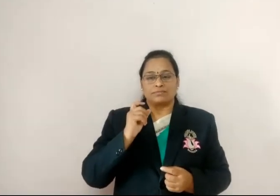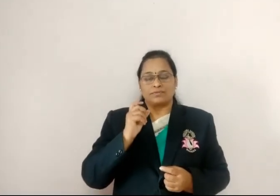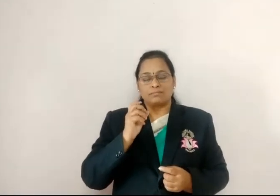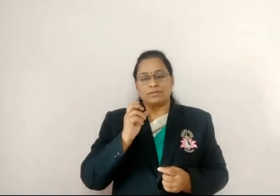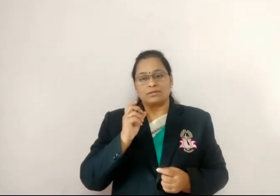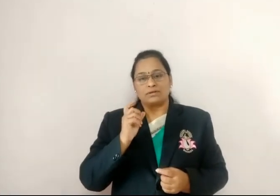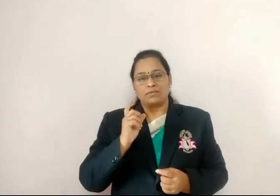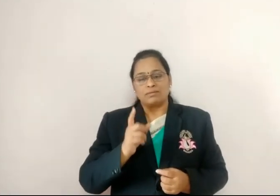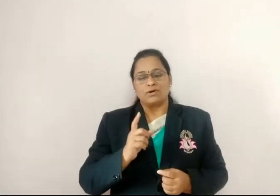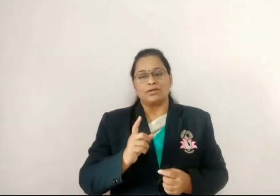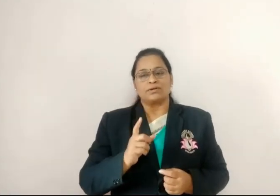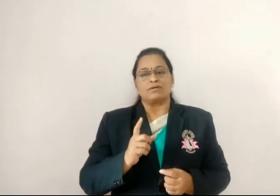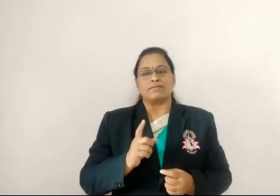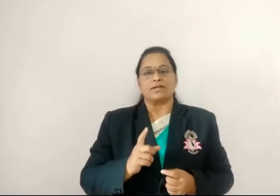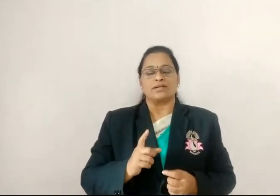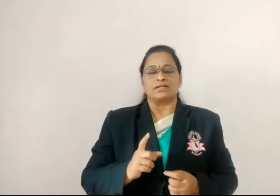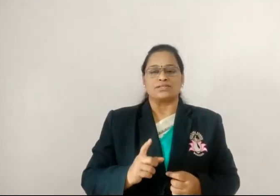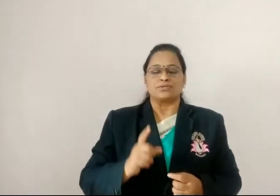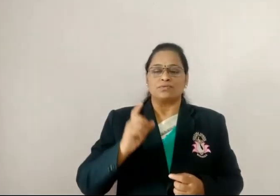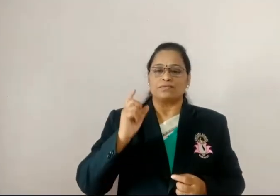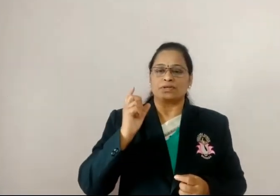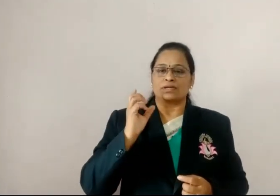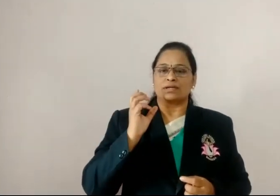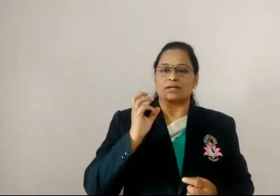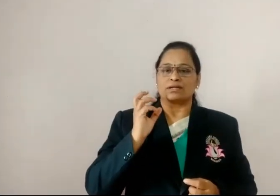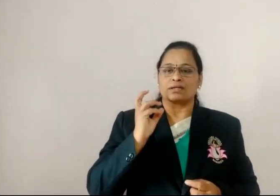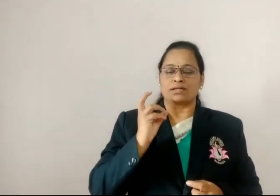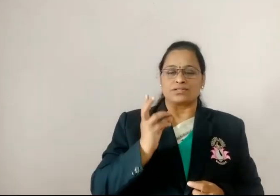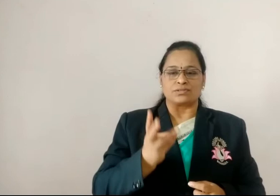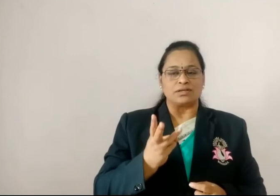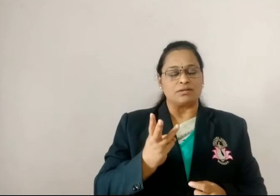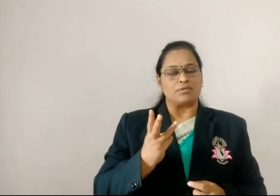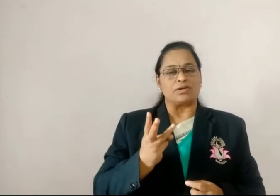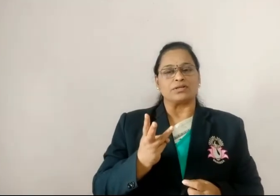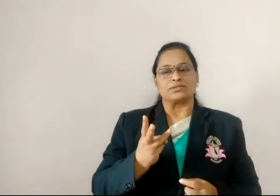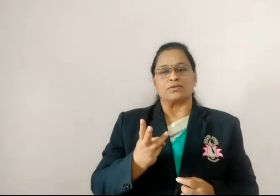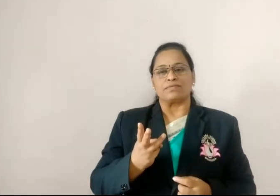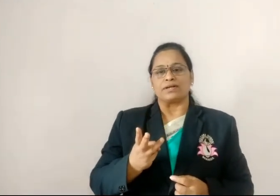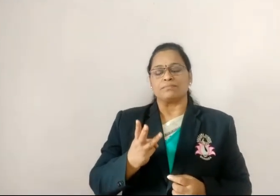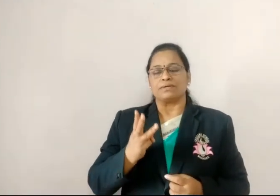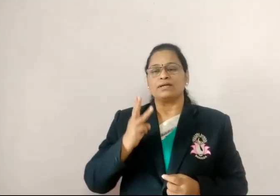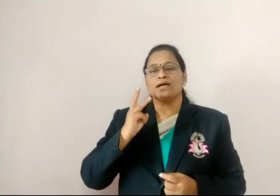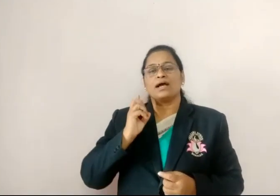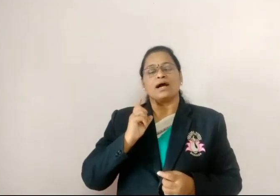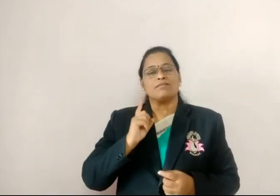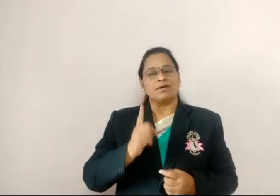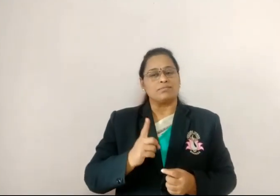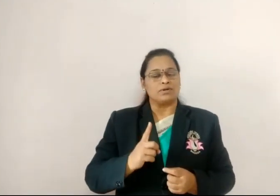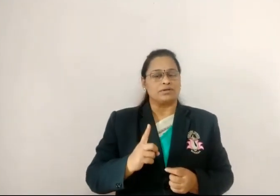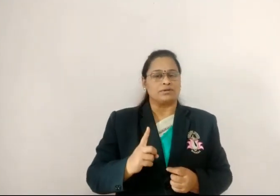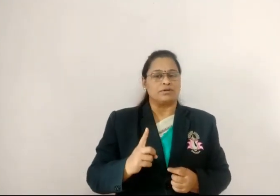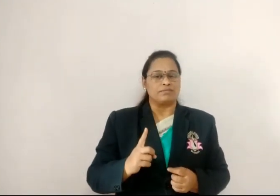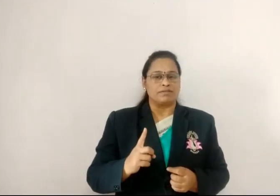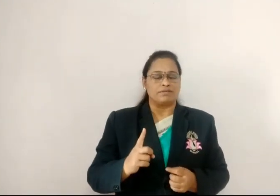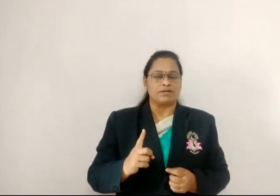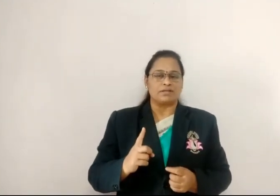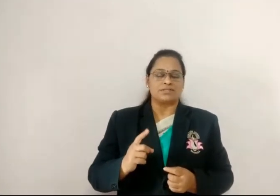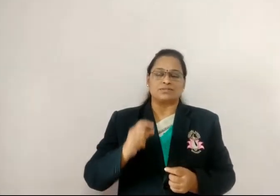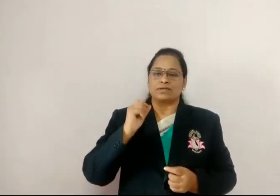from the one molecule of NADH2, we can get 3 molecules of ATP, and one molecule of FADH2